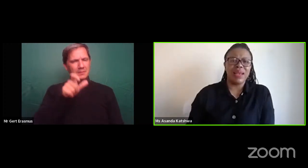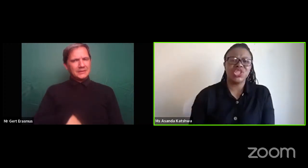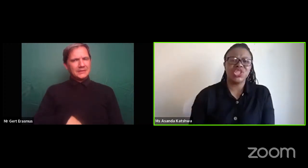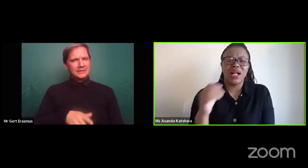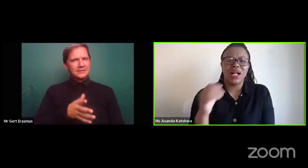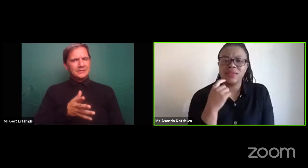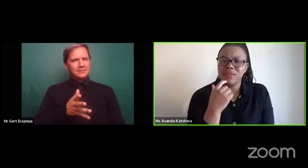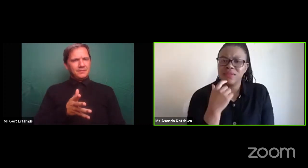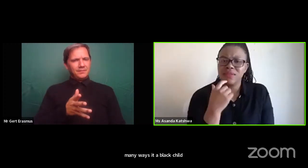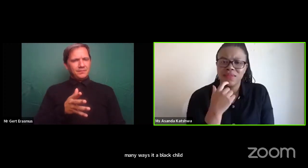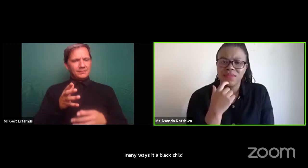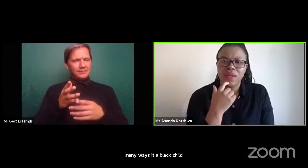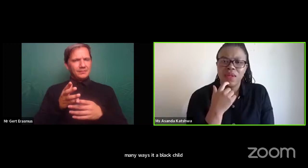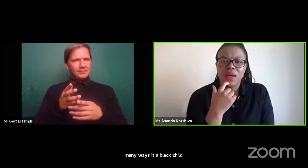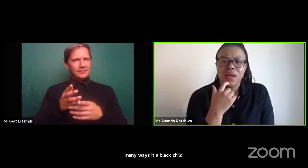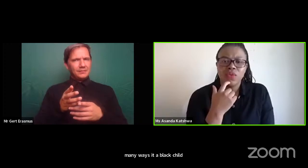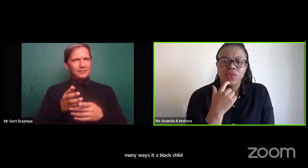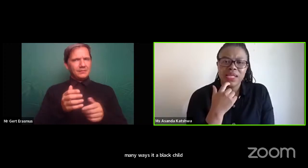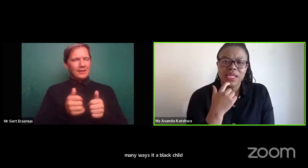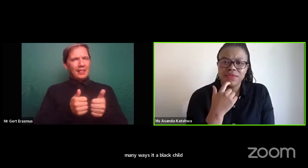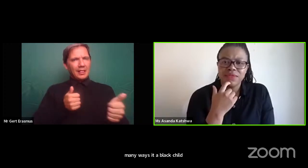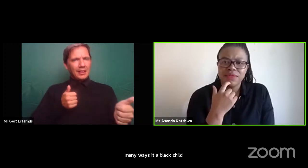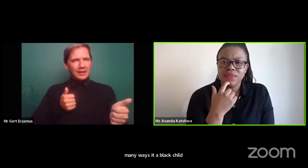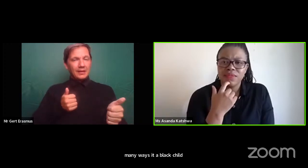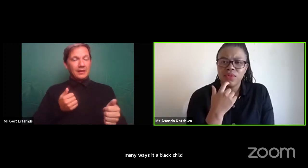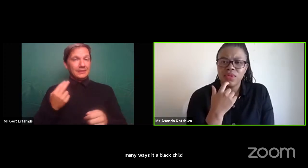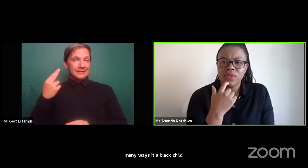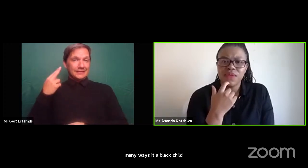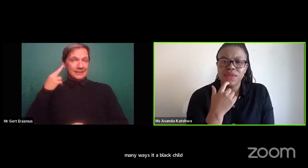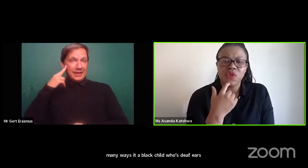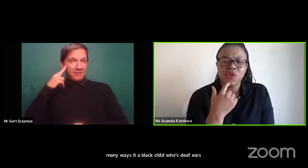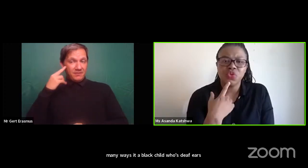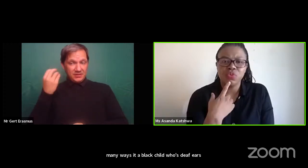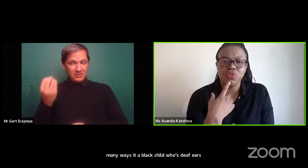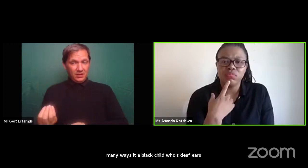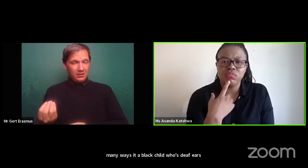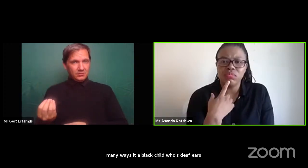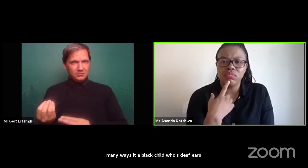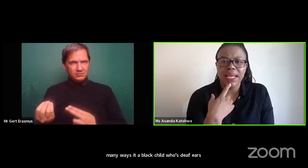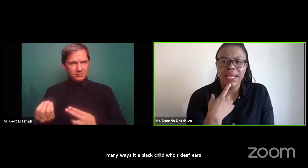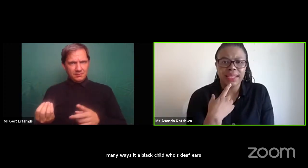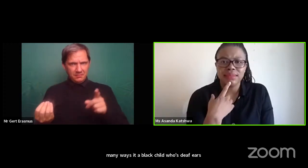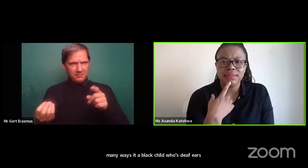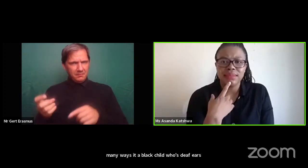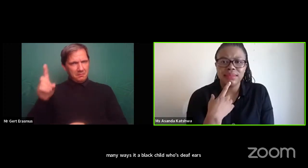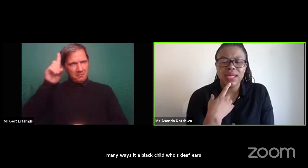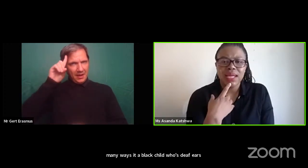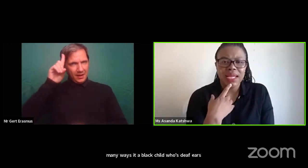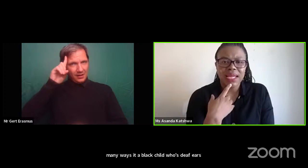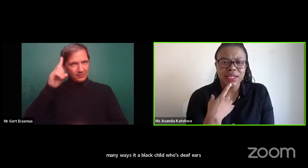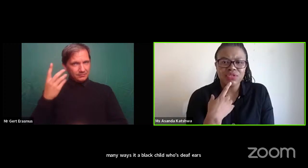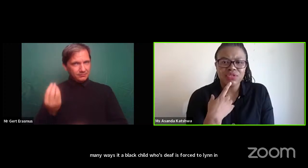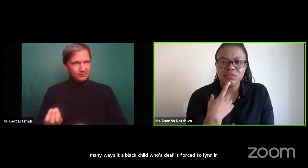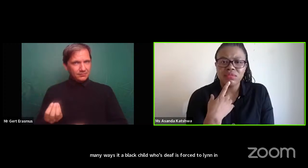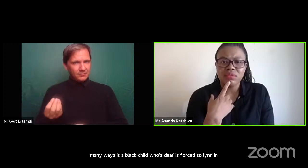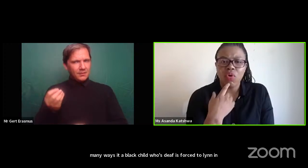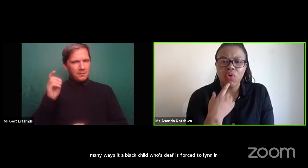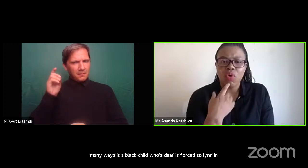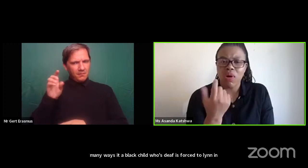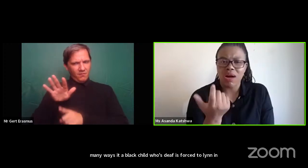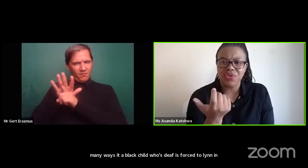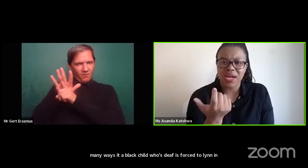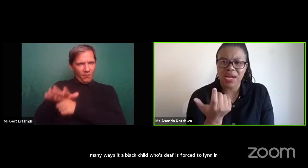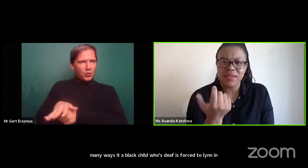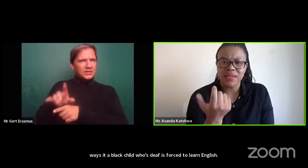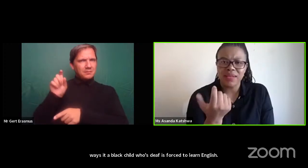A Black child who's deaf is forced to learn English